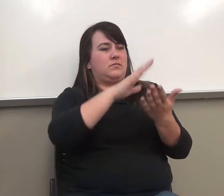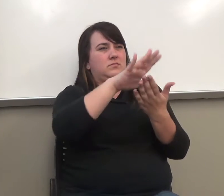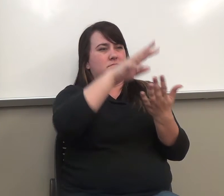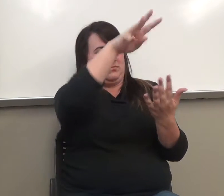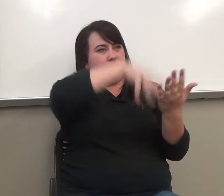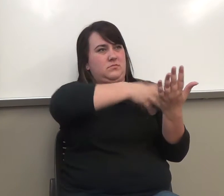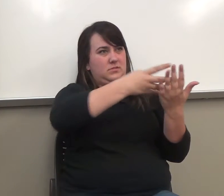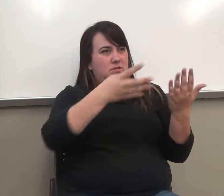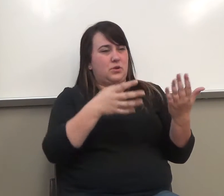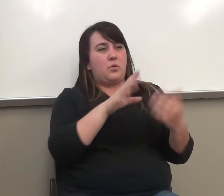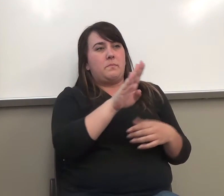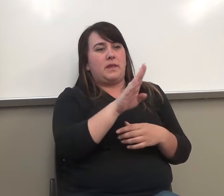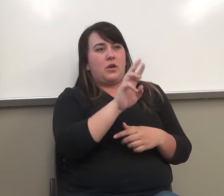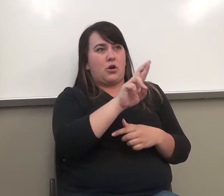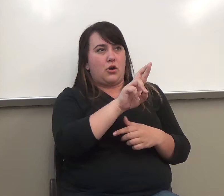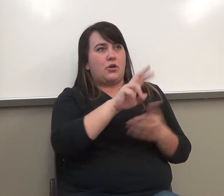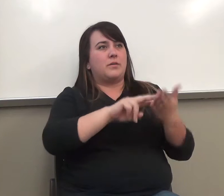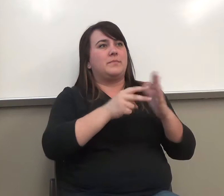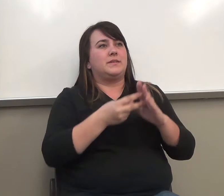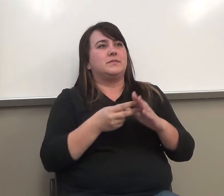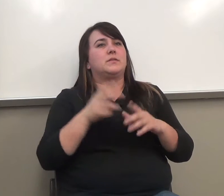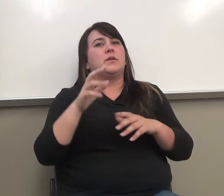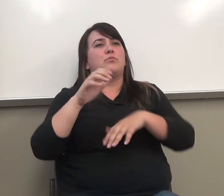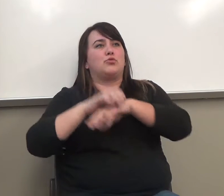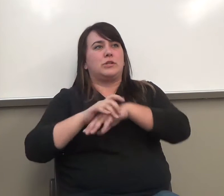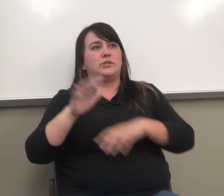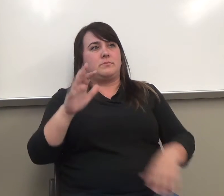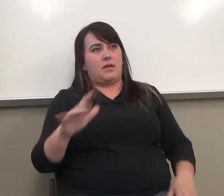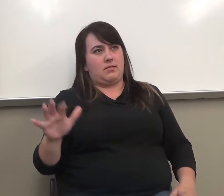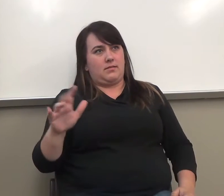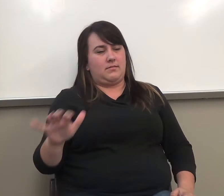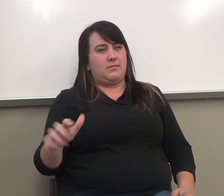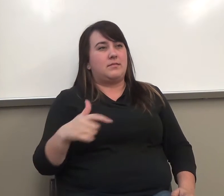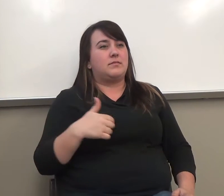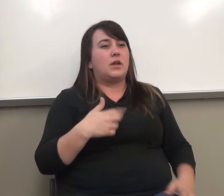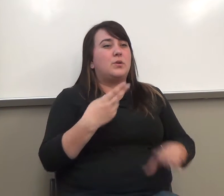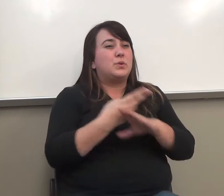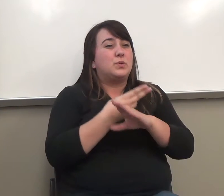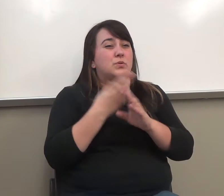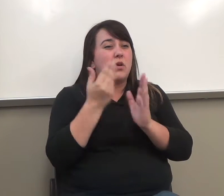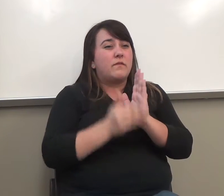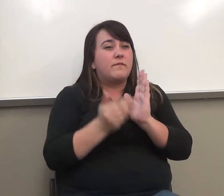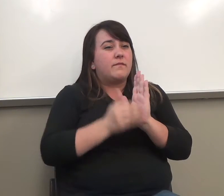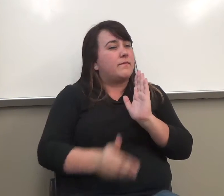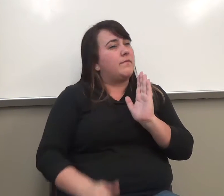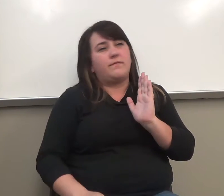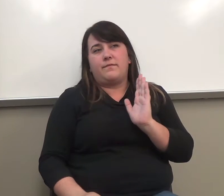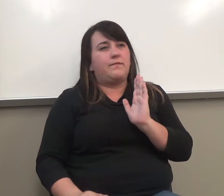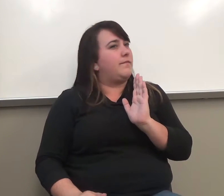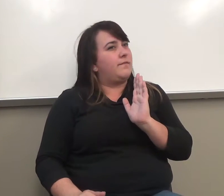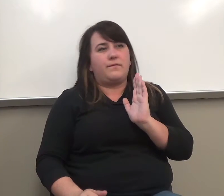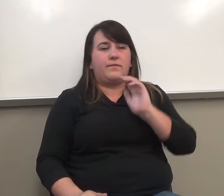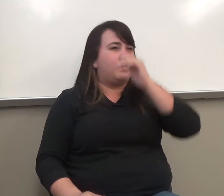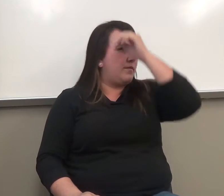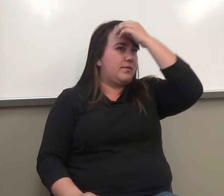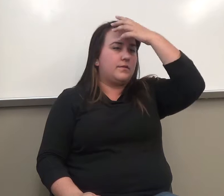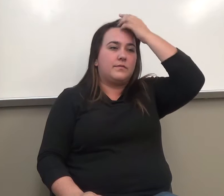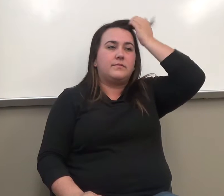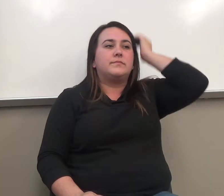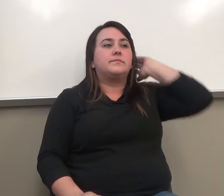BR means you've got a British spelling in there. I don't use that too often, but that's why I'm taking the test on the tour. So